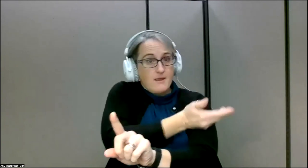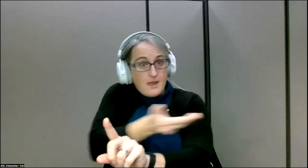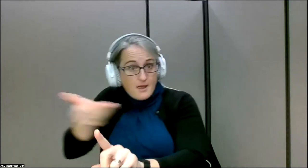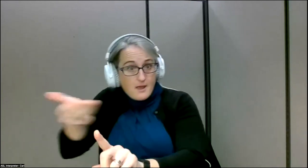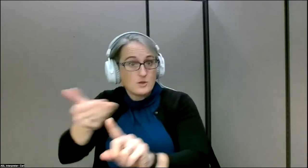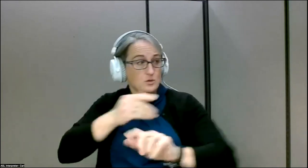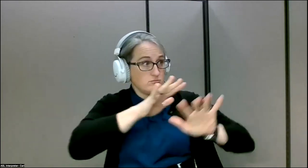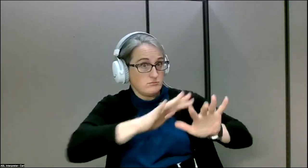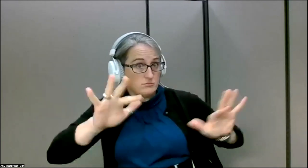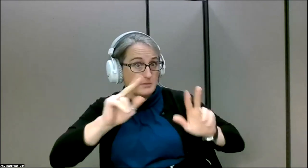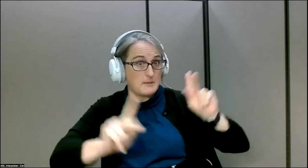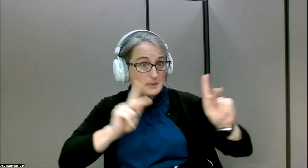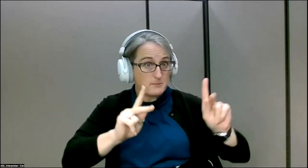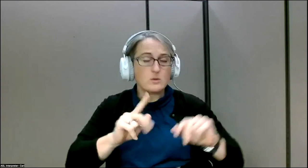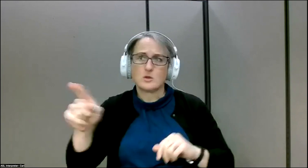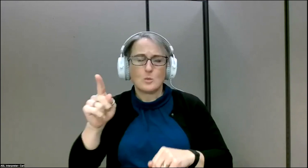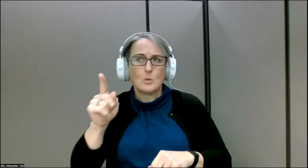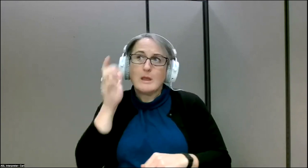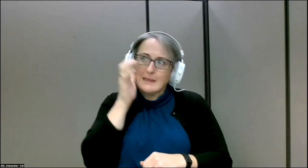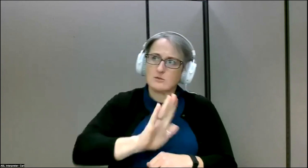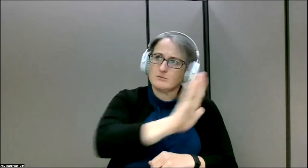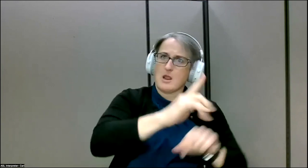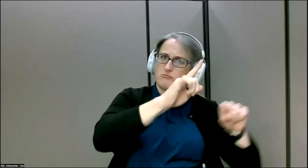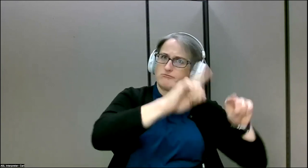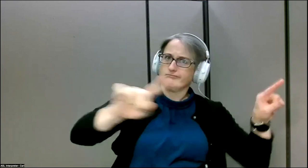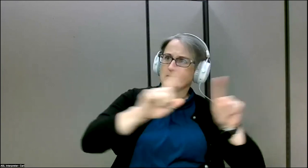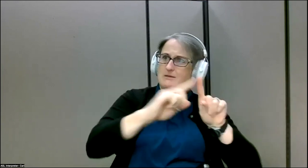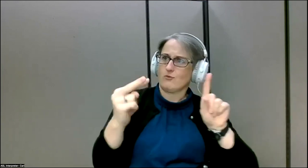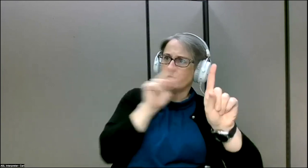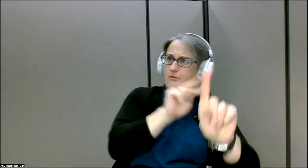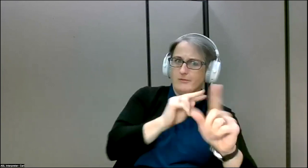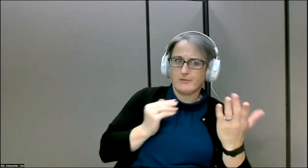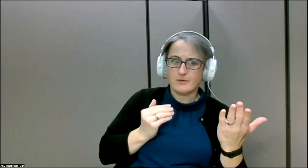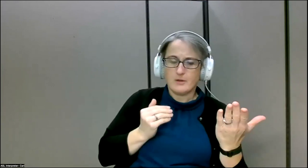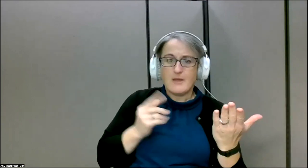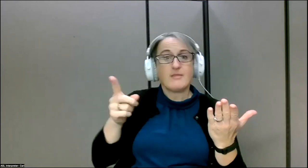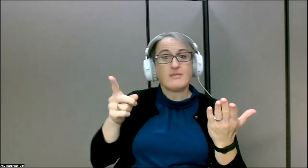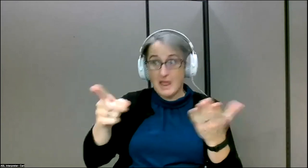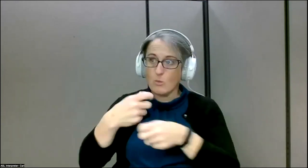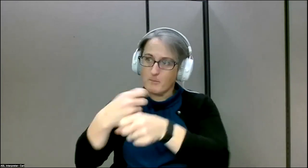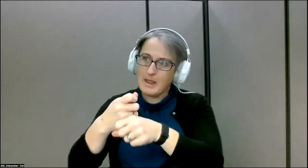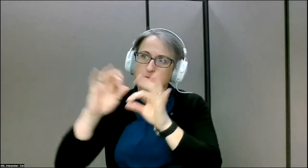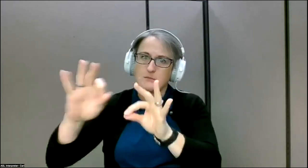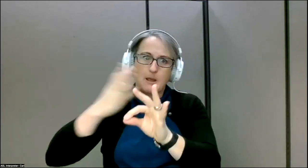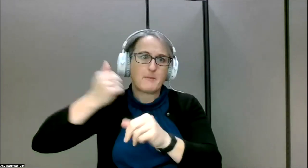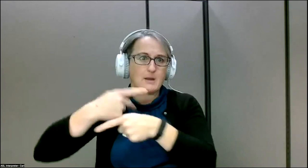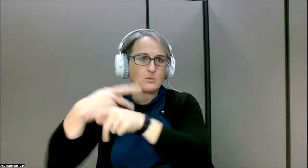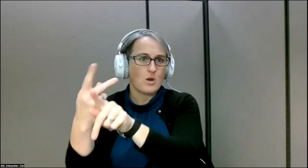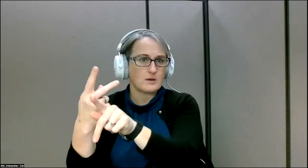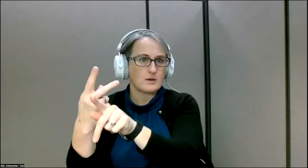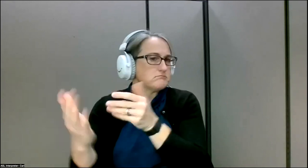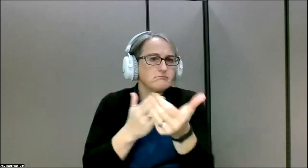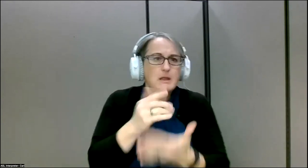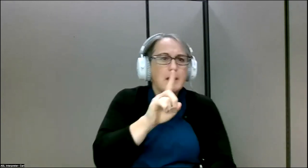you're going to hear different perspectives, and you are going to really create a much better product. And I don't care if it is digital